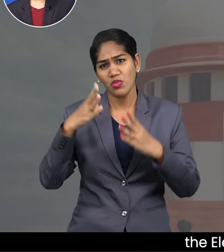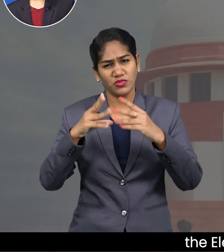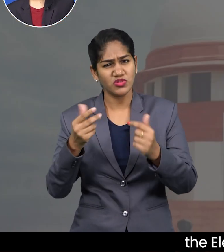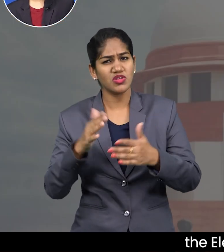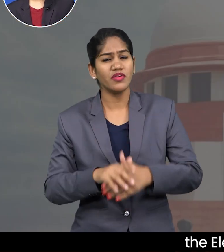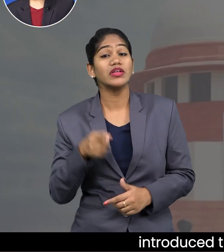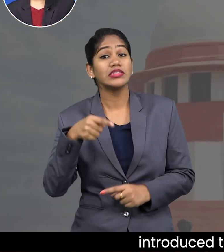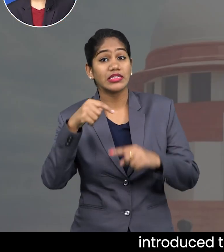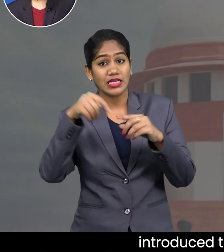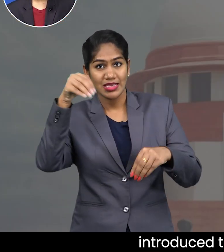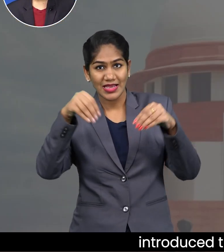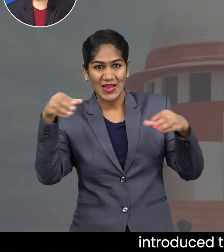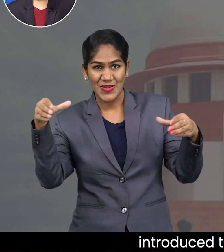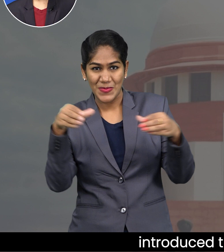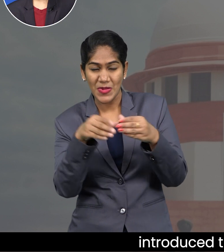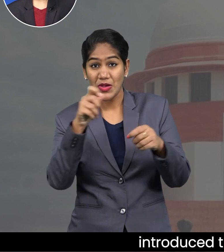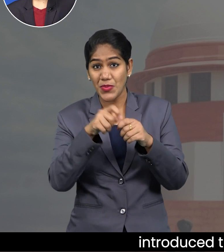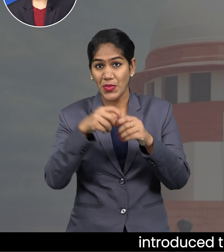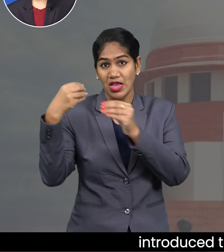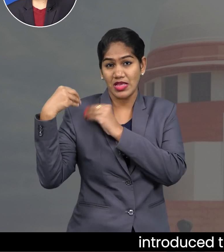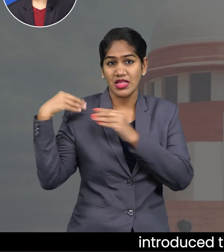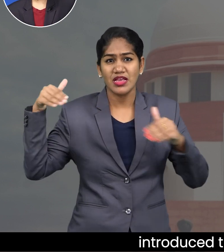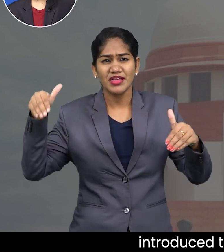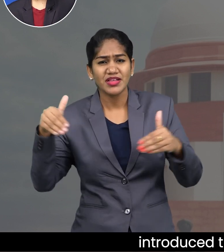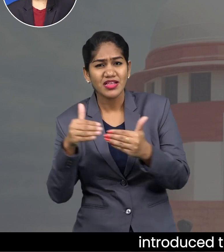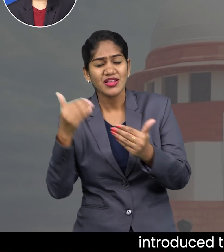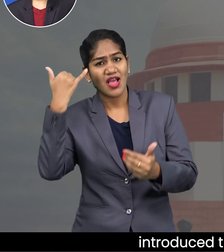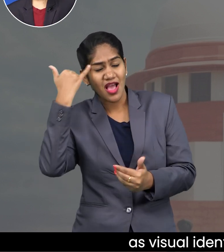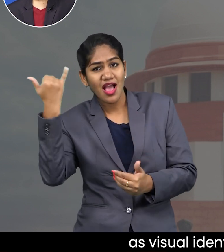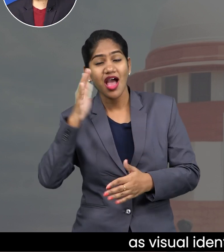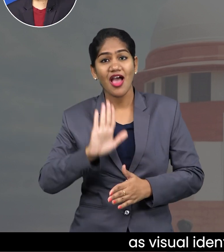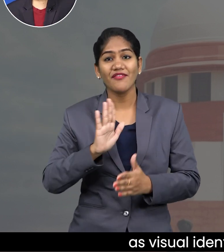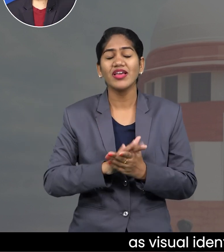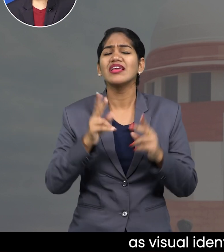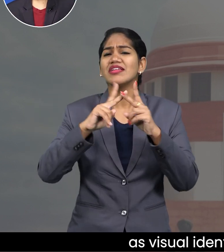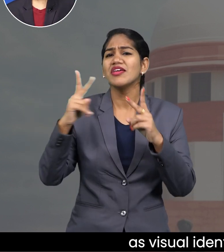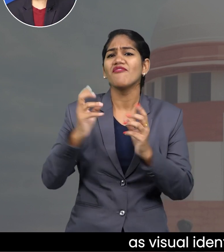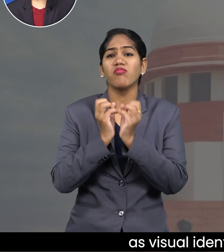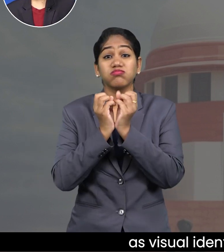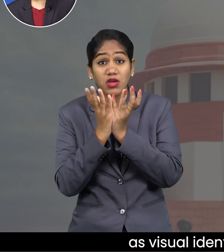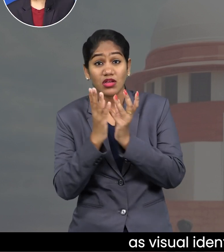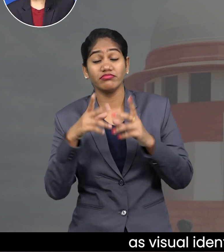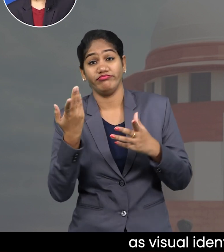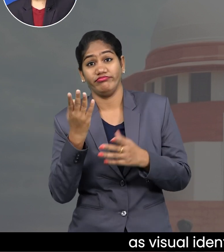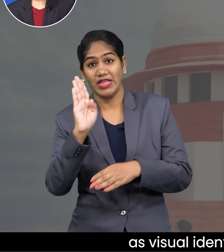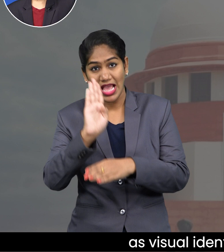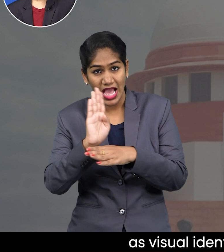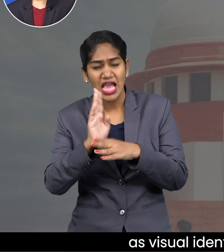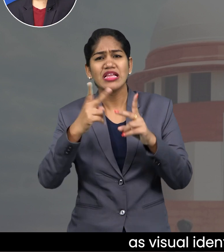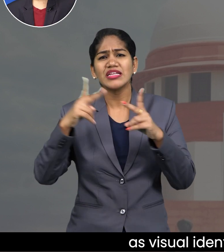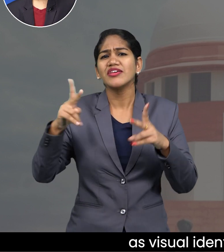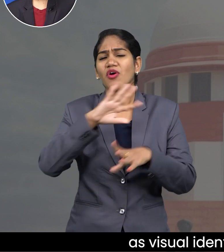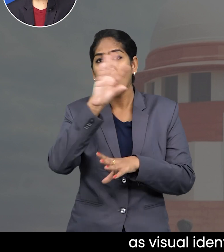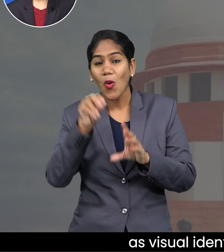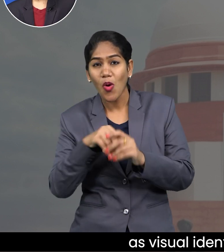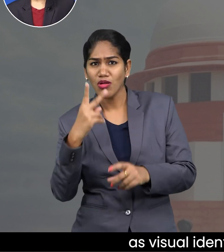The Election Commission introduced the idea of having symbols as visual identification